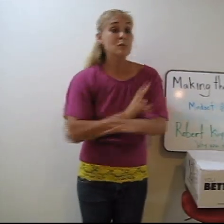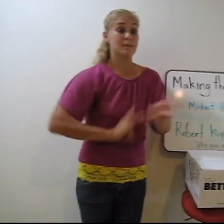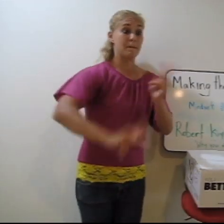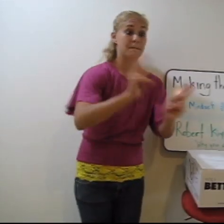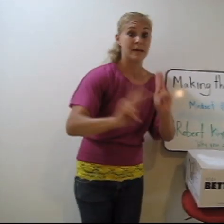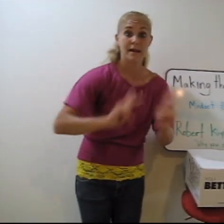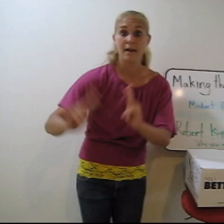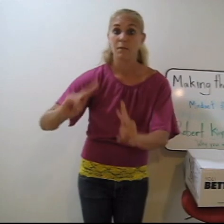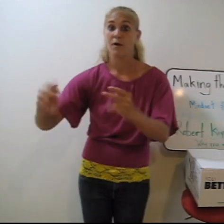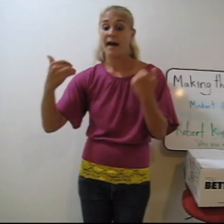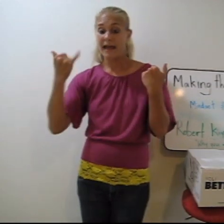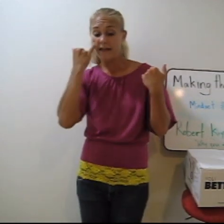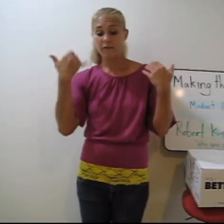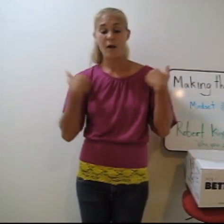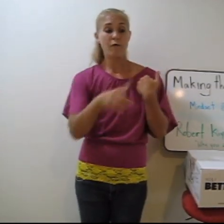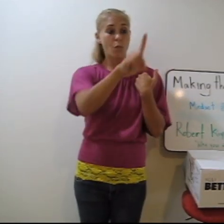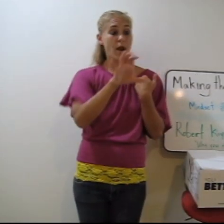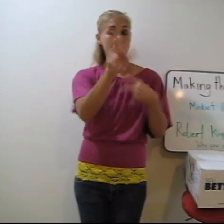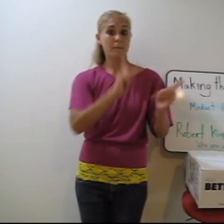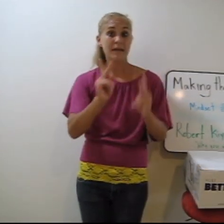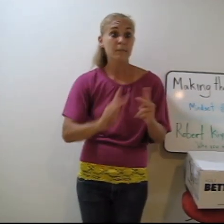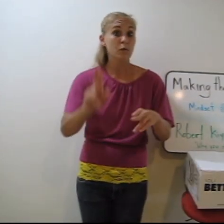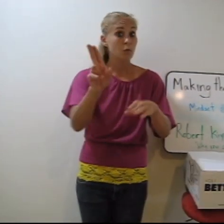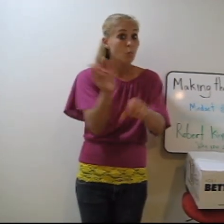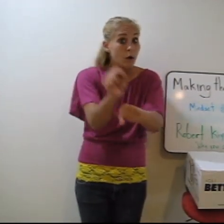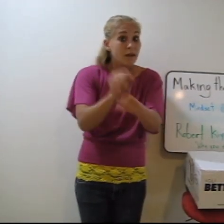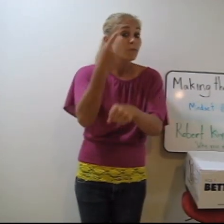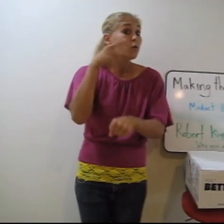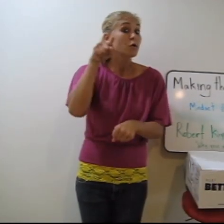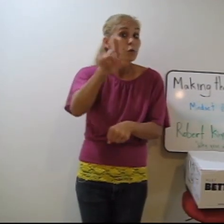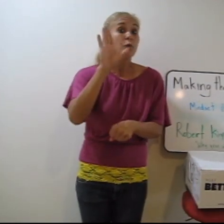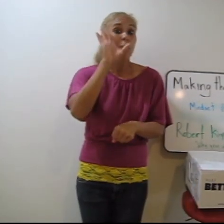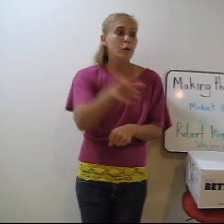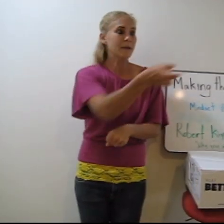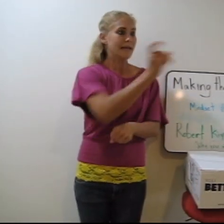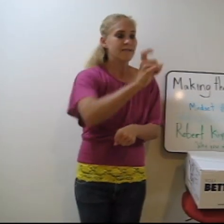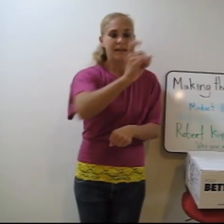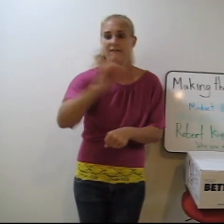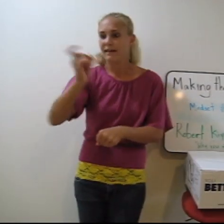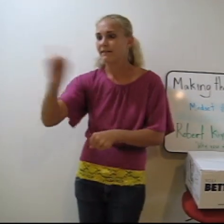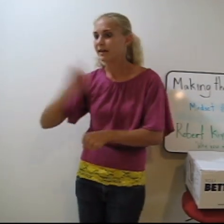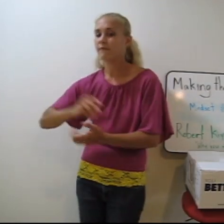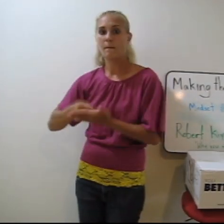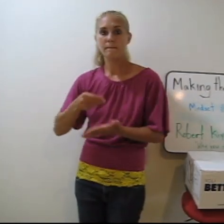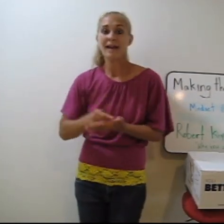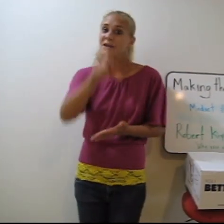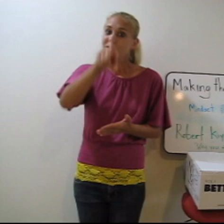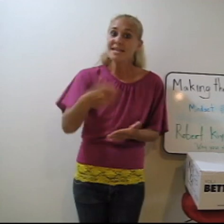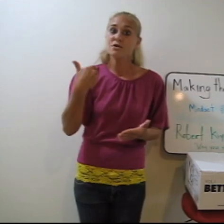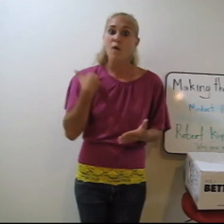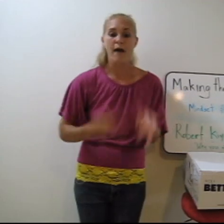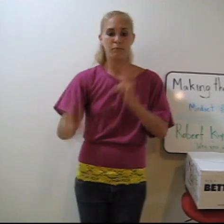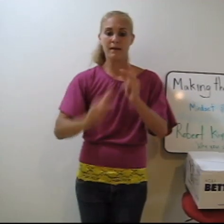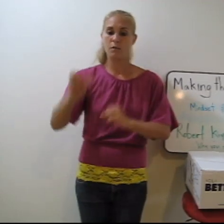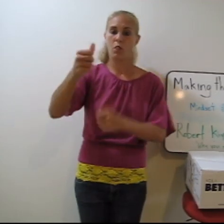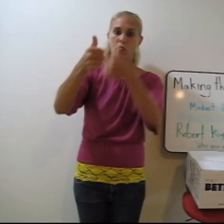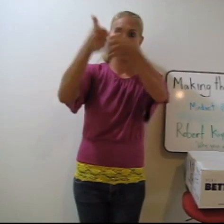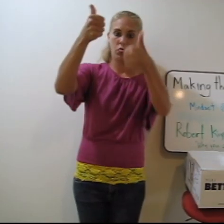on 100 people's efforts instead of 100% of your own. There is a critical mass that needs to be developed. This business is the